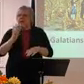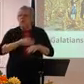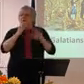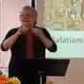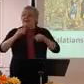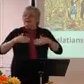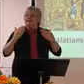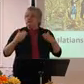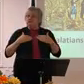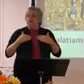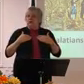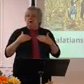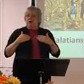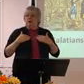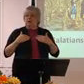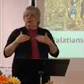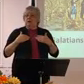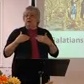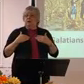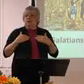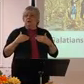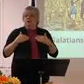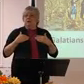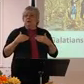can enjoy